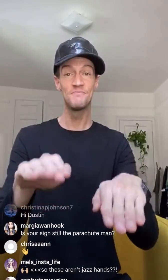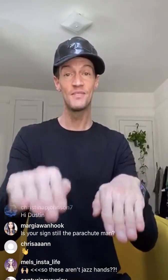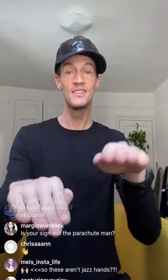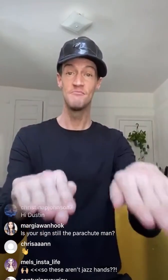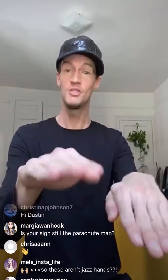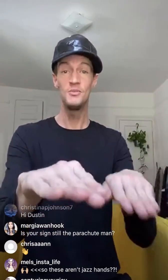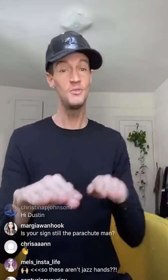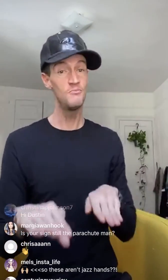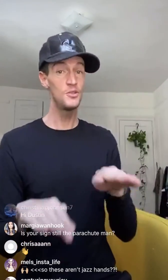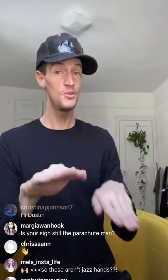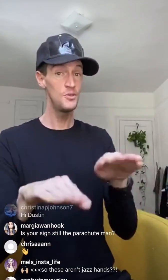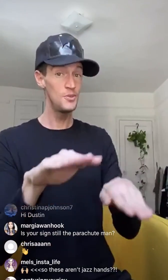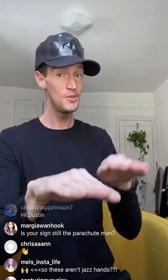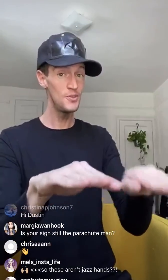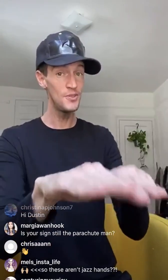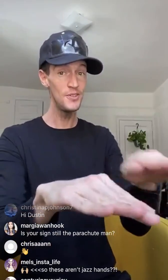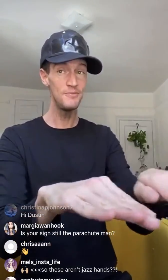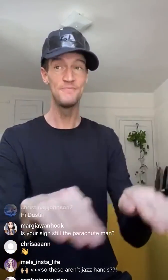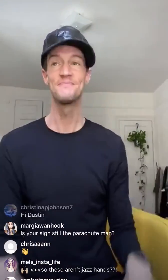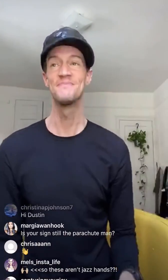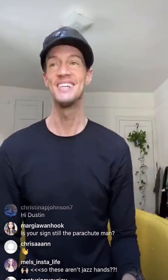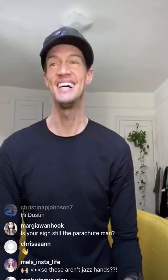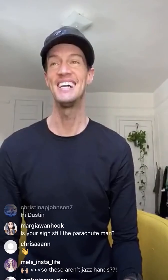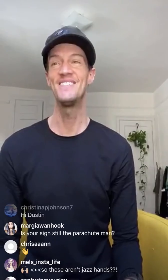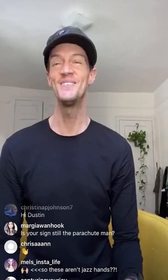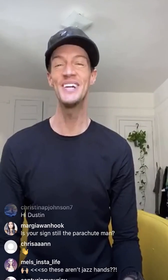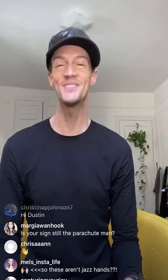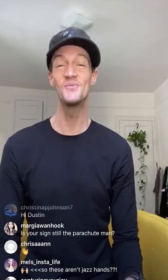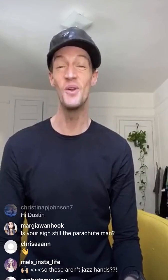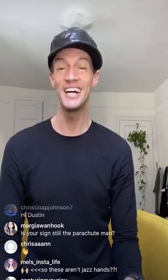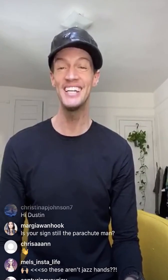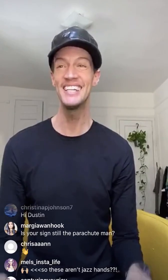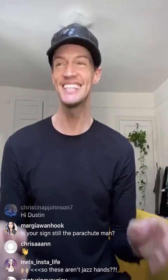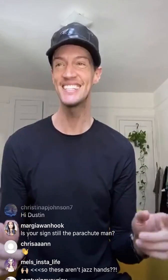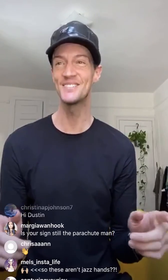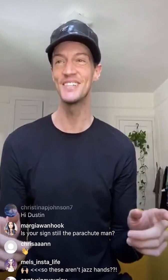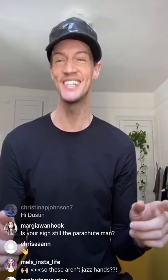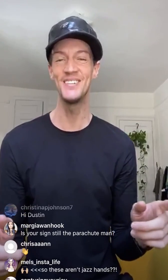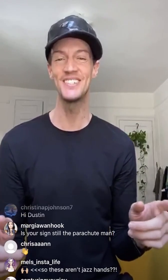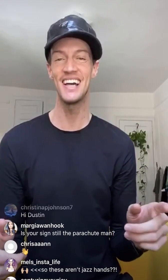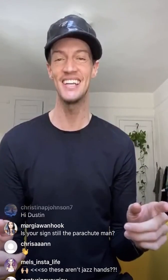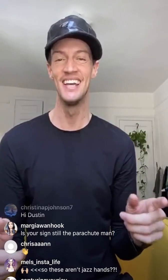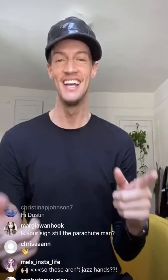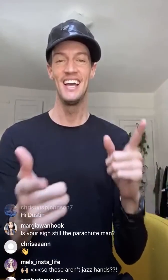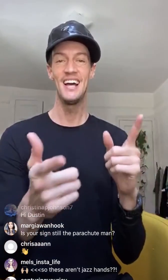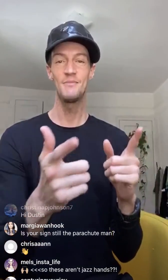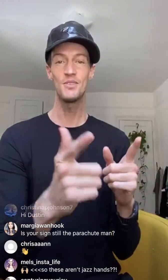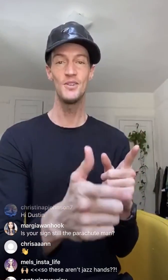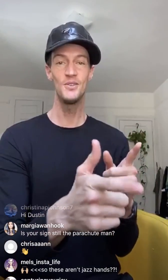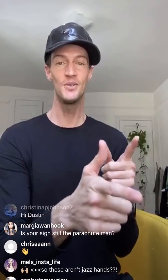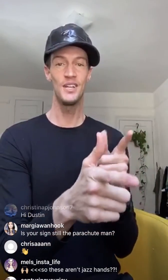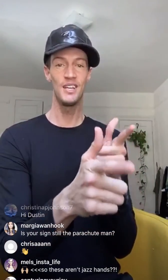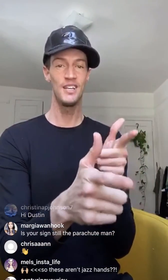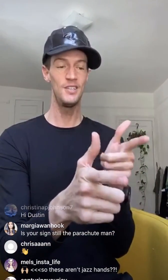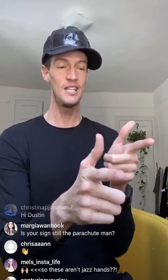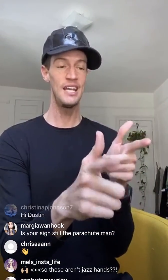to raise a flag or have someone else get up, you can refer to it just like that. To